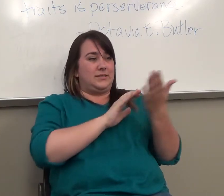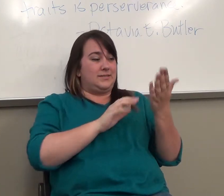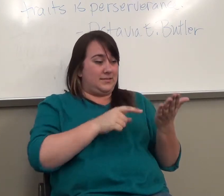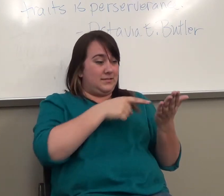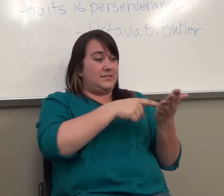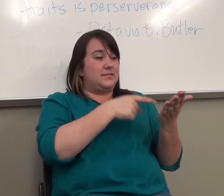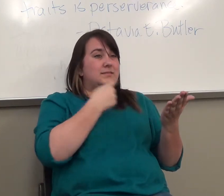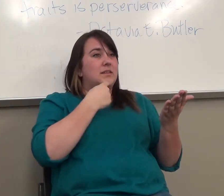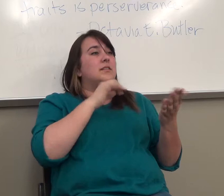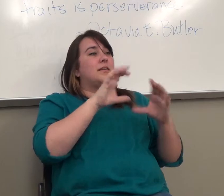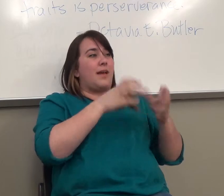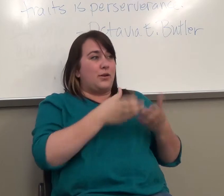can kind of see here that